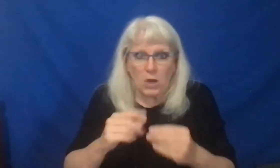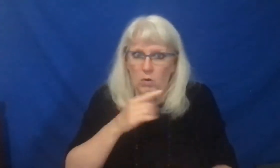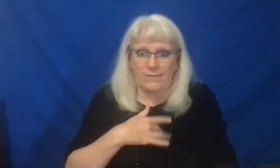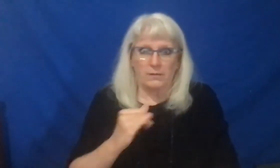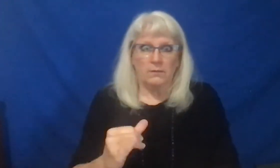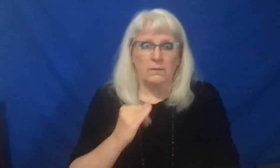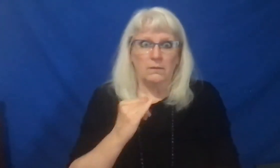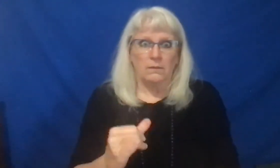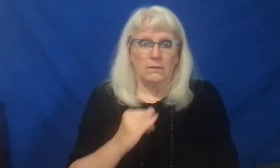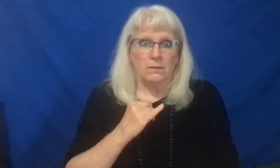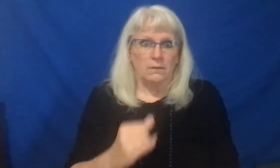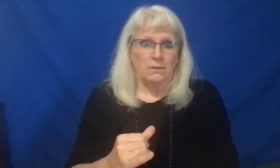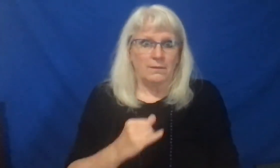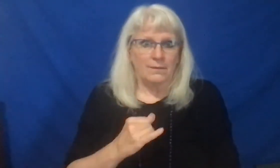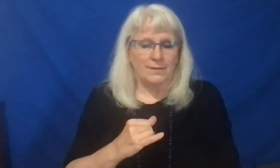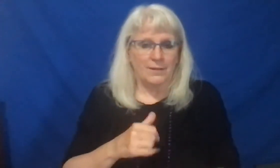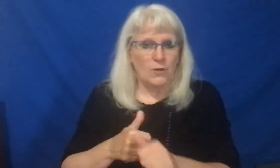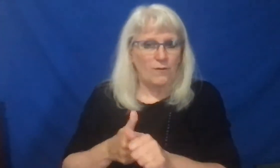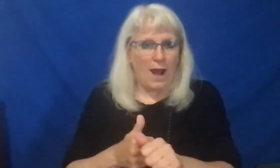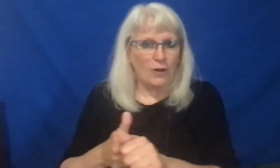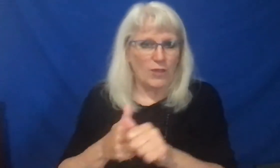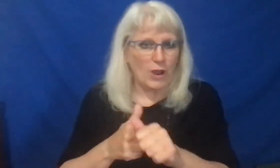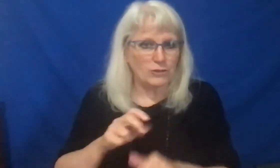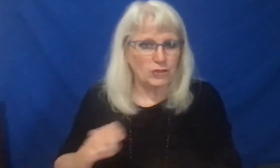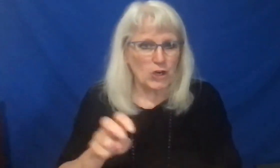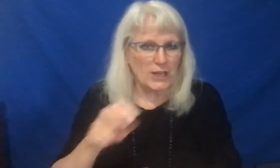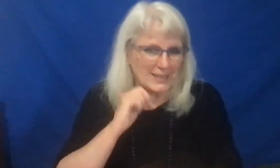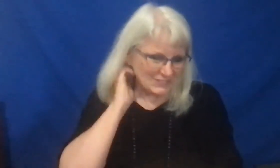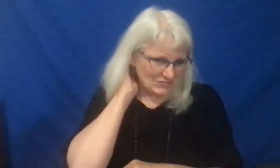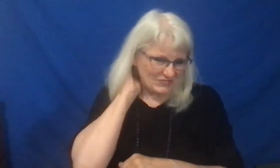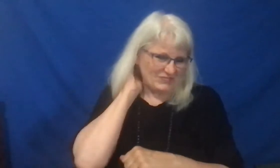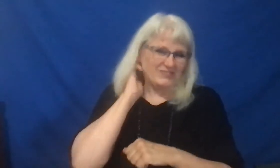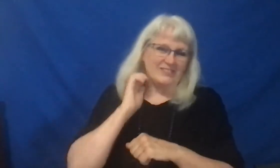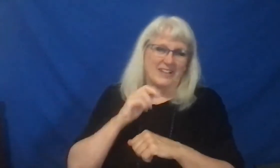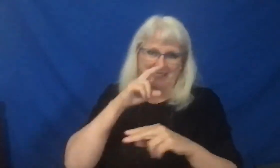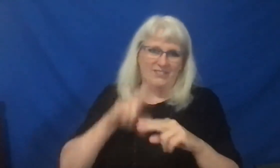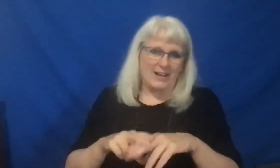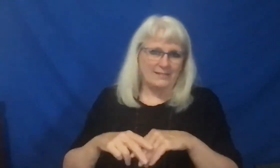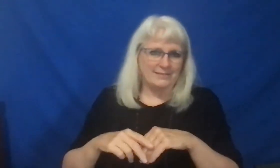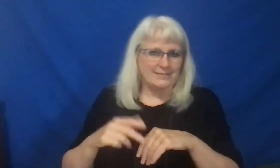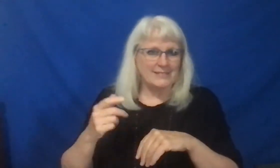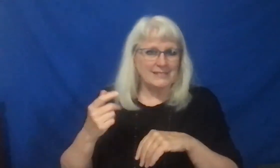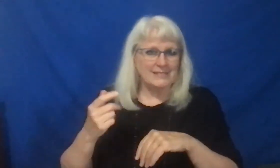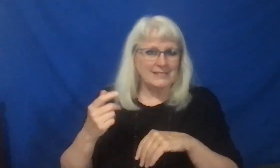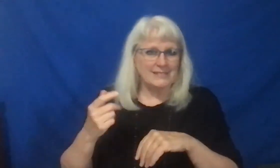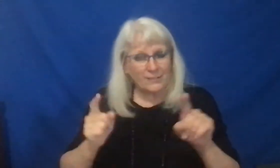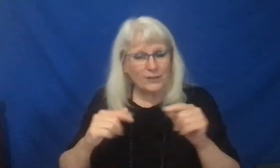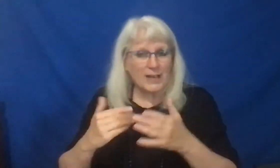of kind of breaking up all the text and maybe creating something a little new and working on different graphics. And it's just